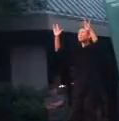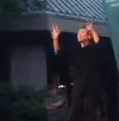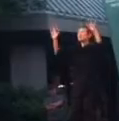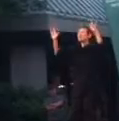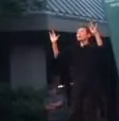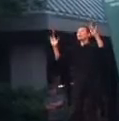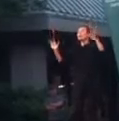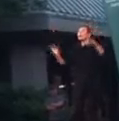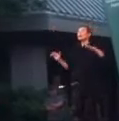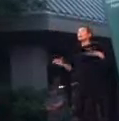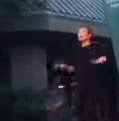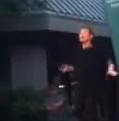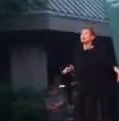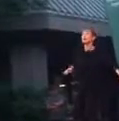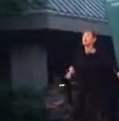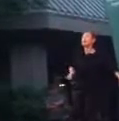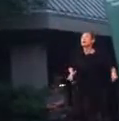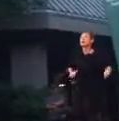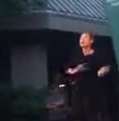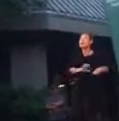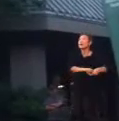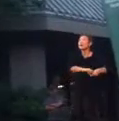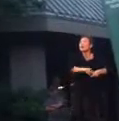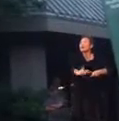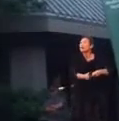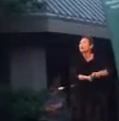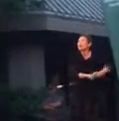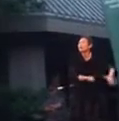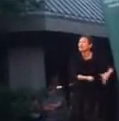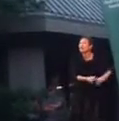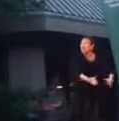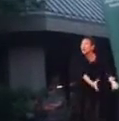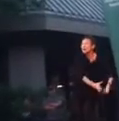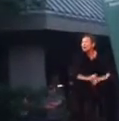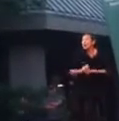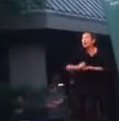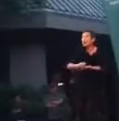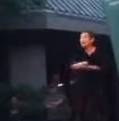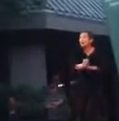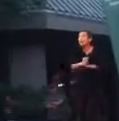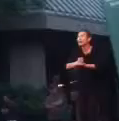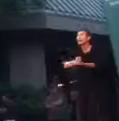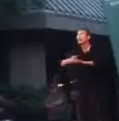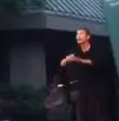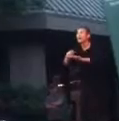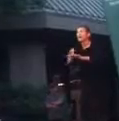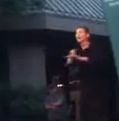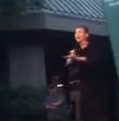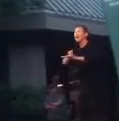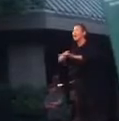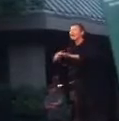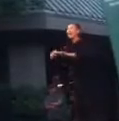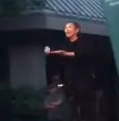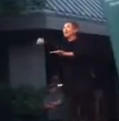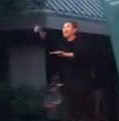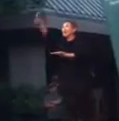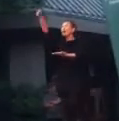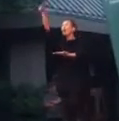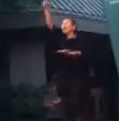white, gleaming walls. And he took out his pen and his ink, and he went